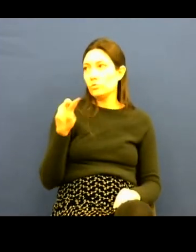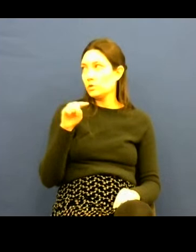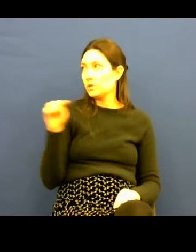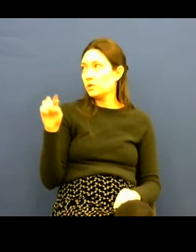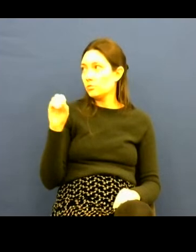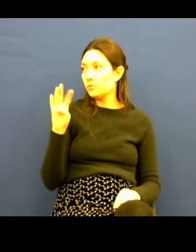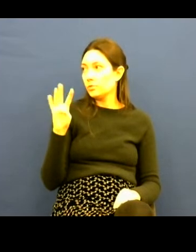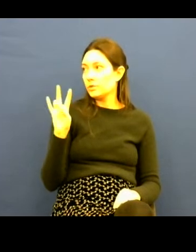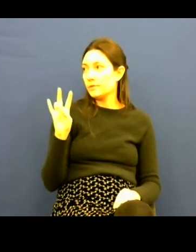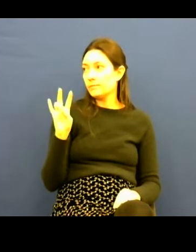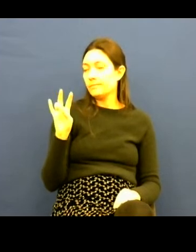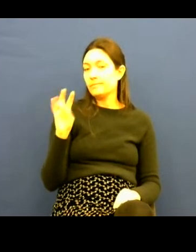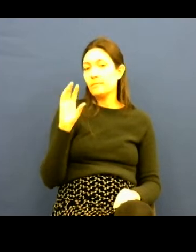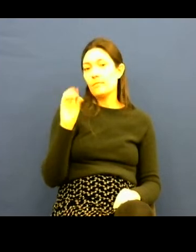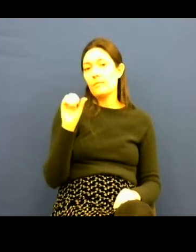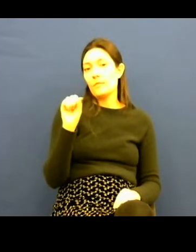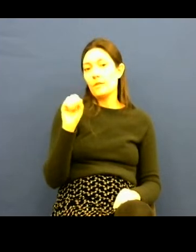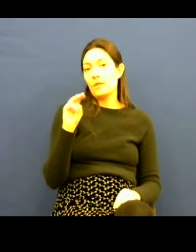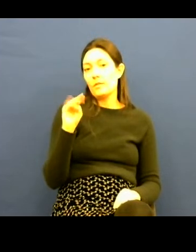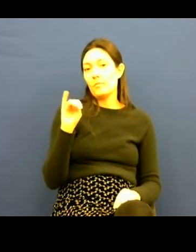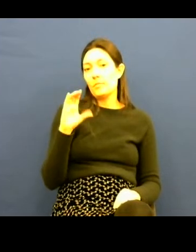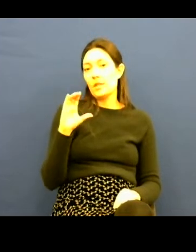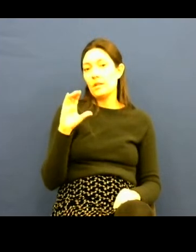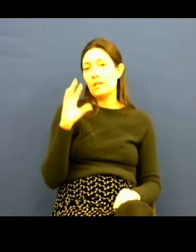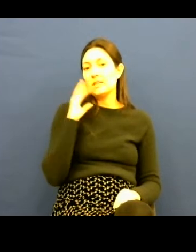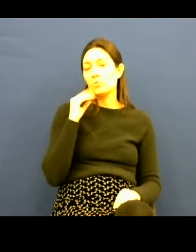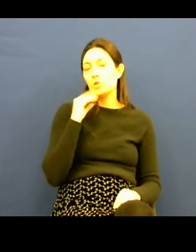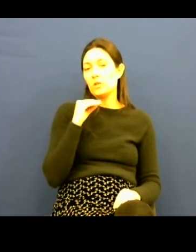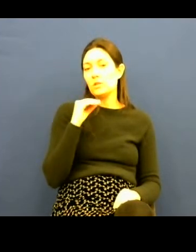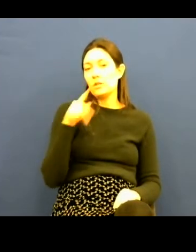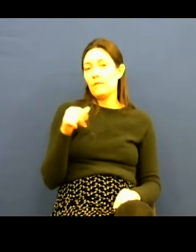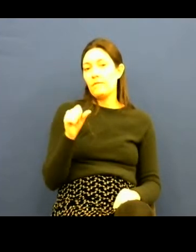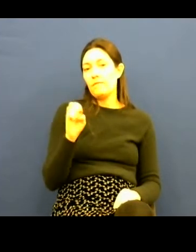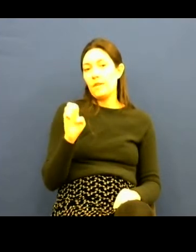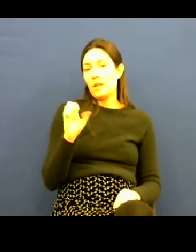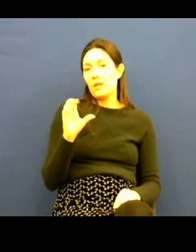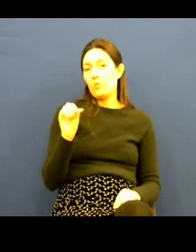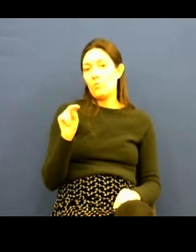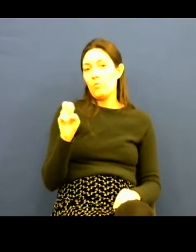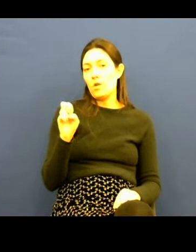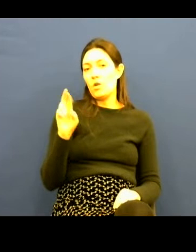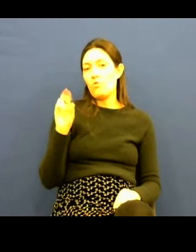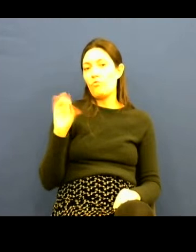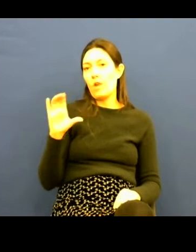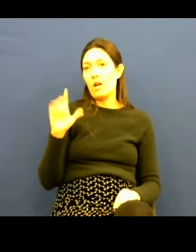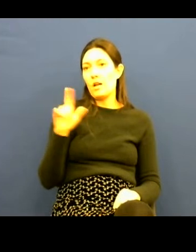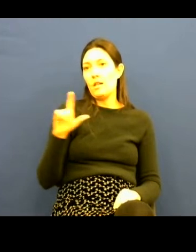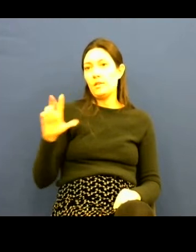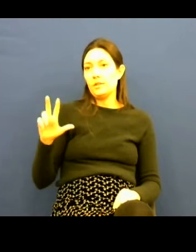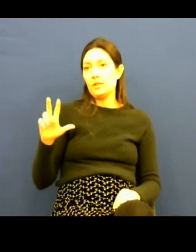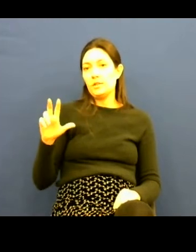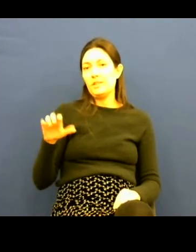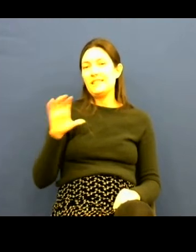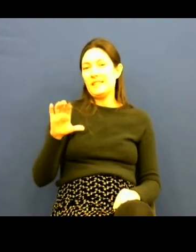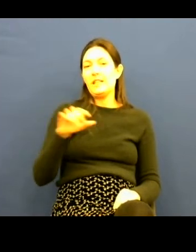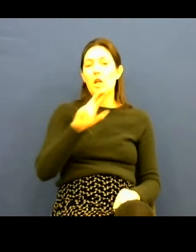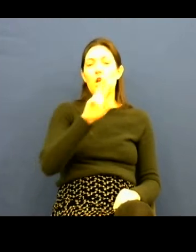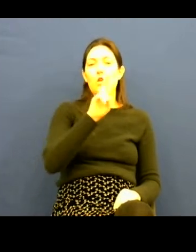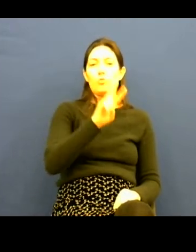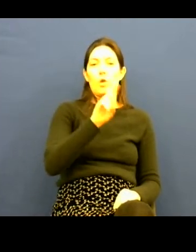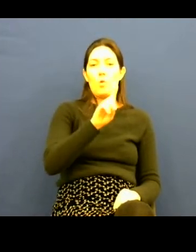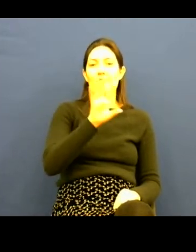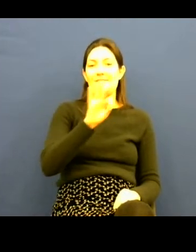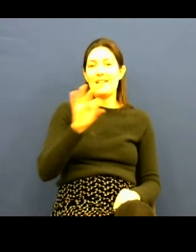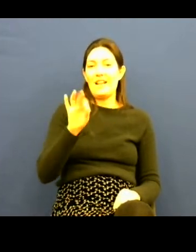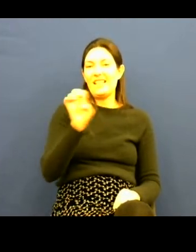2022-047 Cosmic Experience, Phase 1 Rock LLC, 2199 East Henrietta Road,